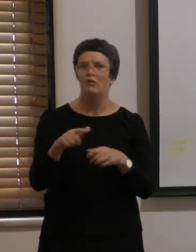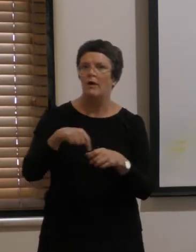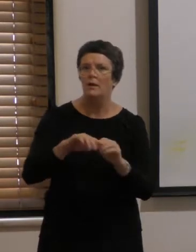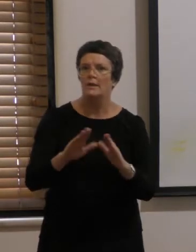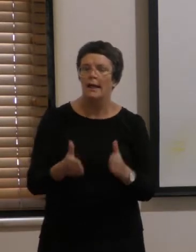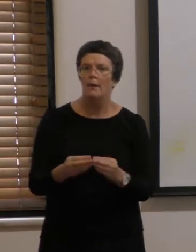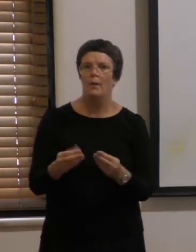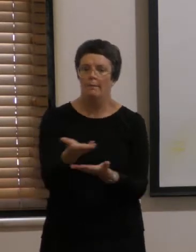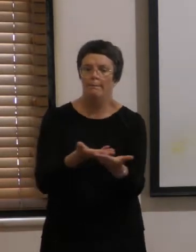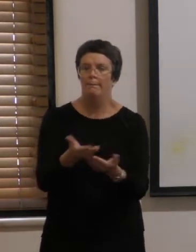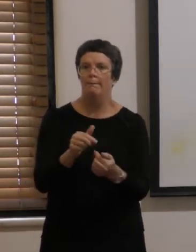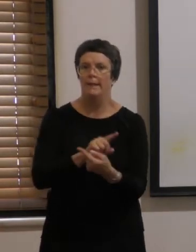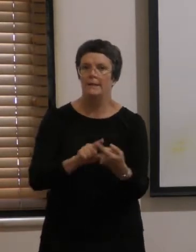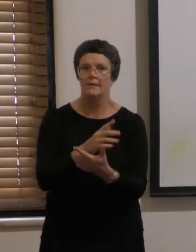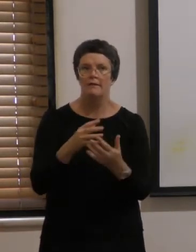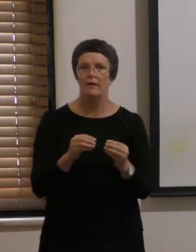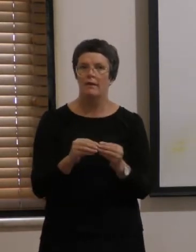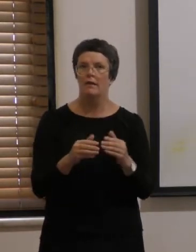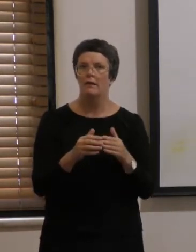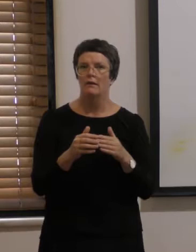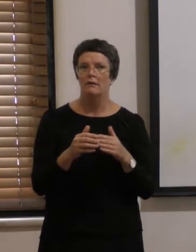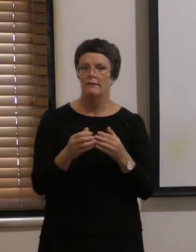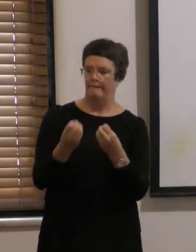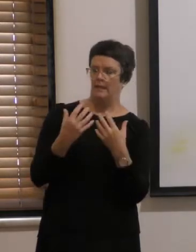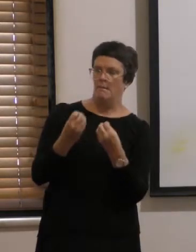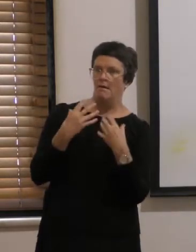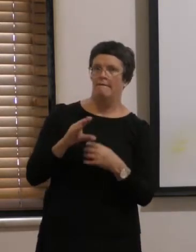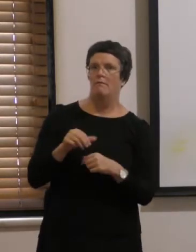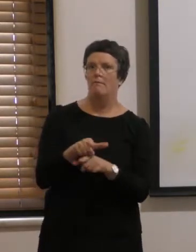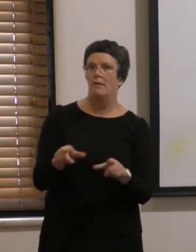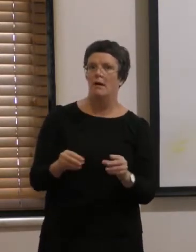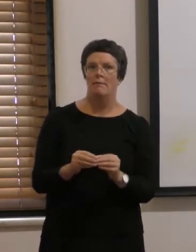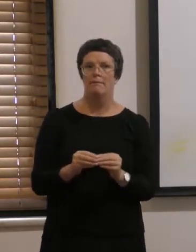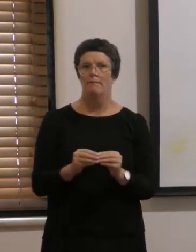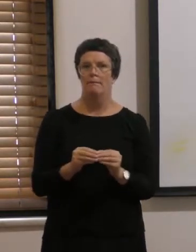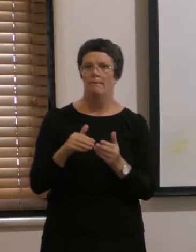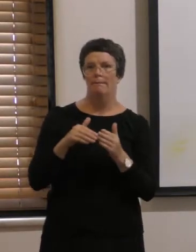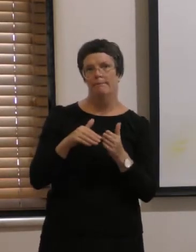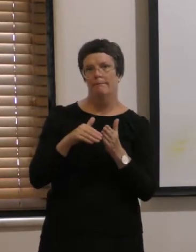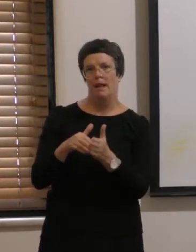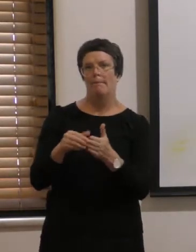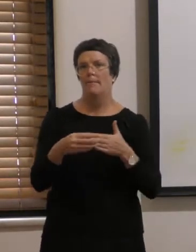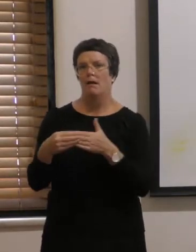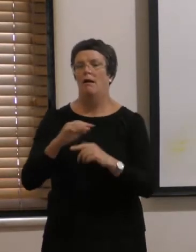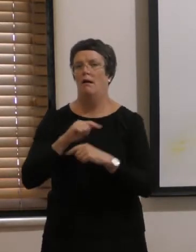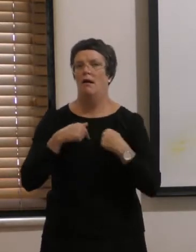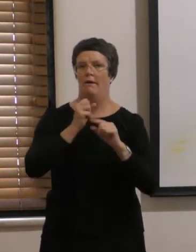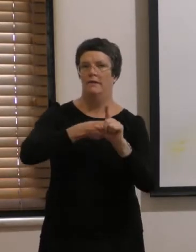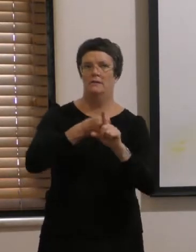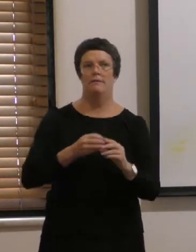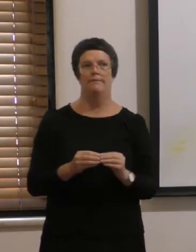work plans and our advocacy that we do. We're a